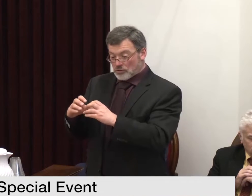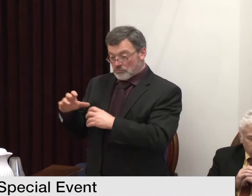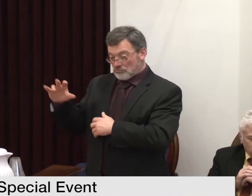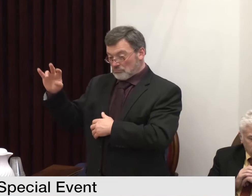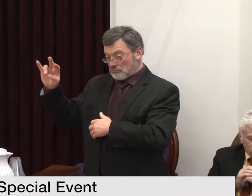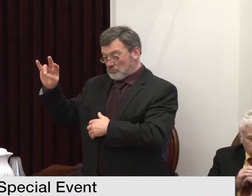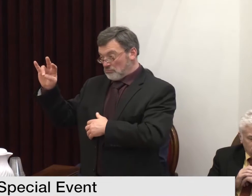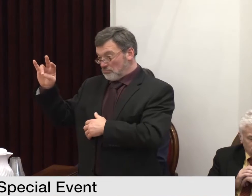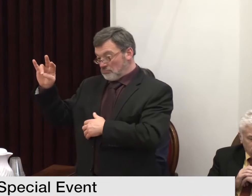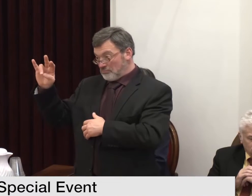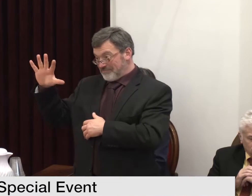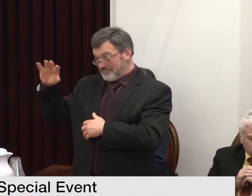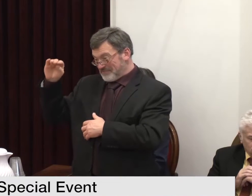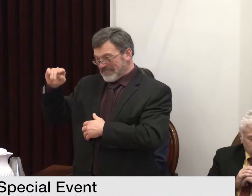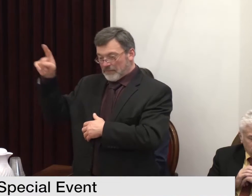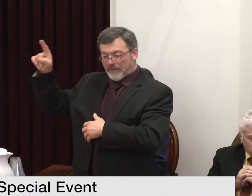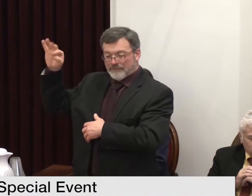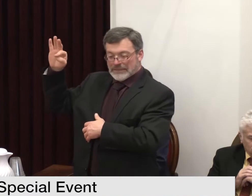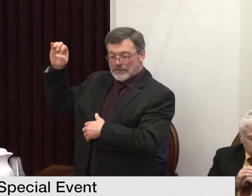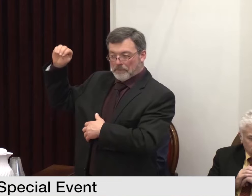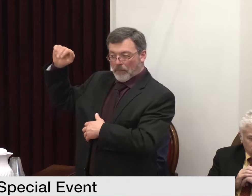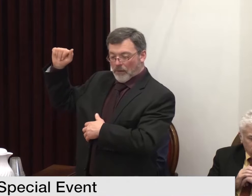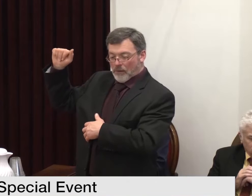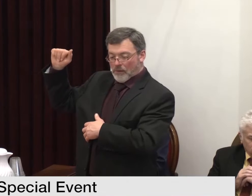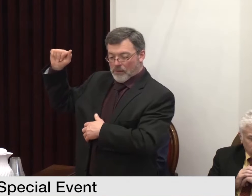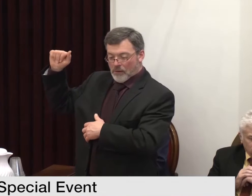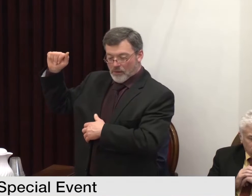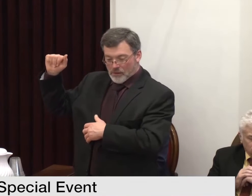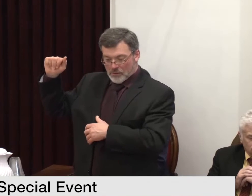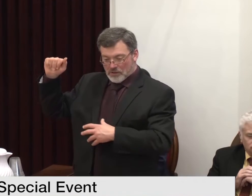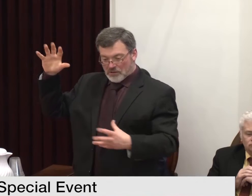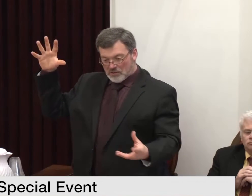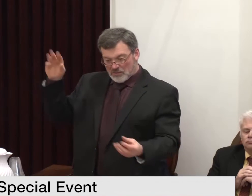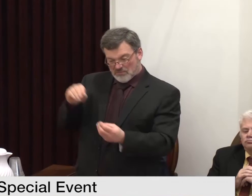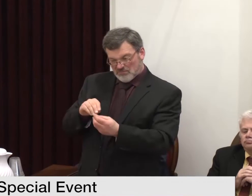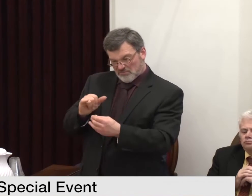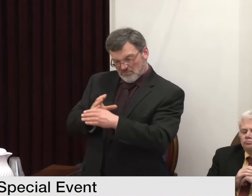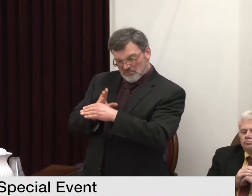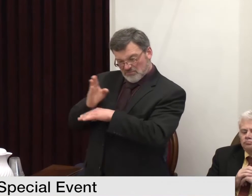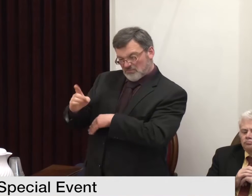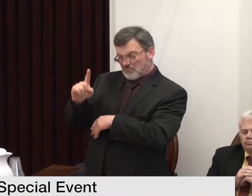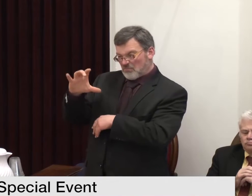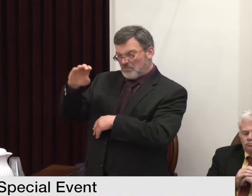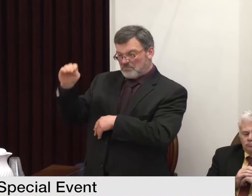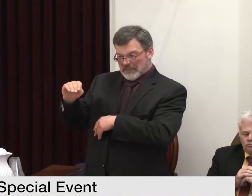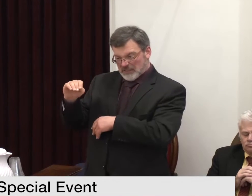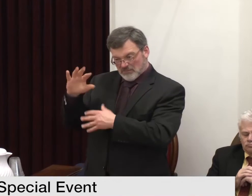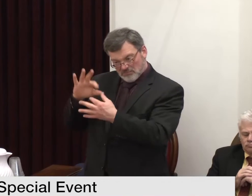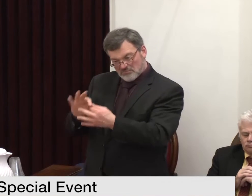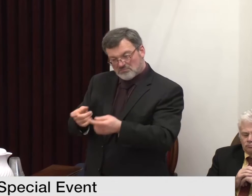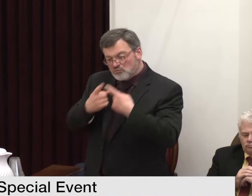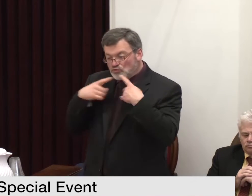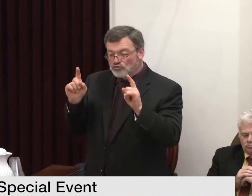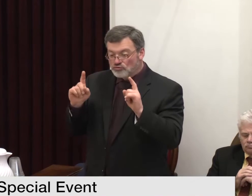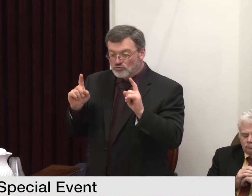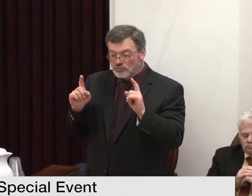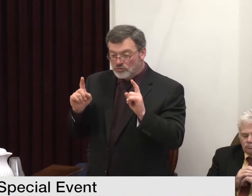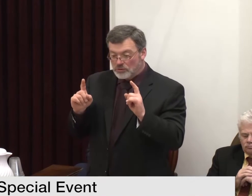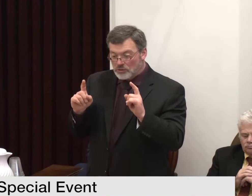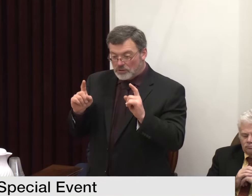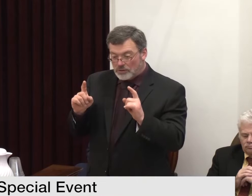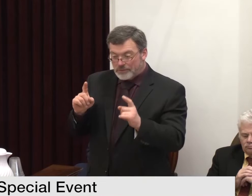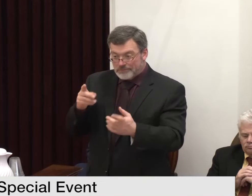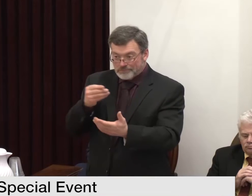funds, which will give us a total of $100 million for this work. This funding will support buyouts and